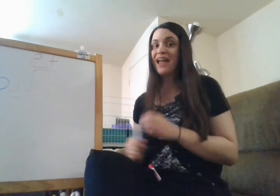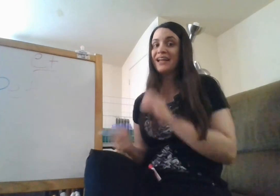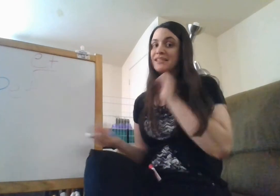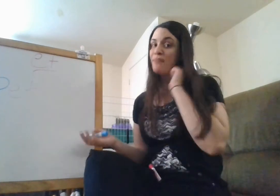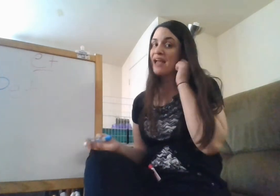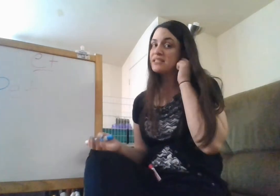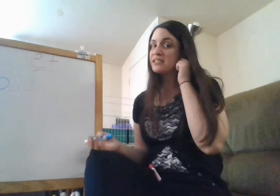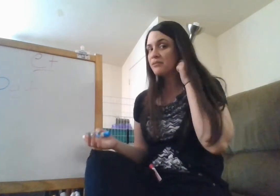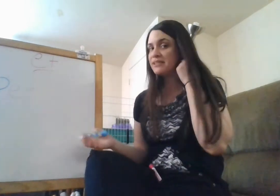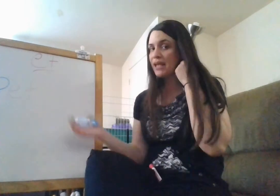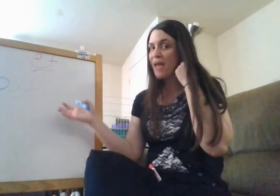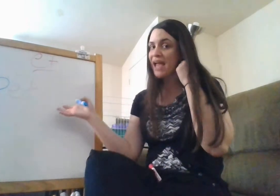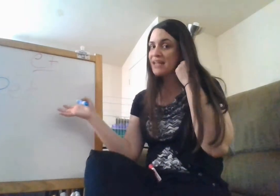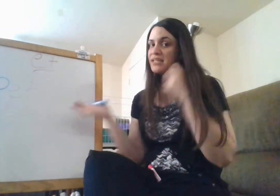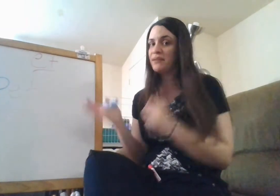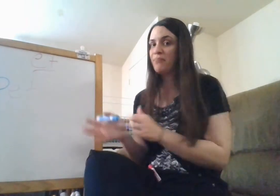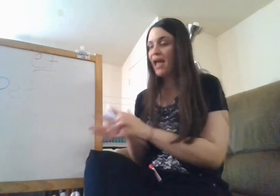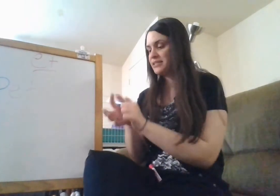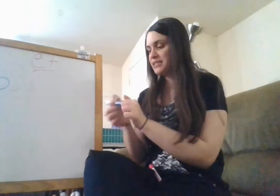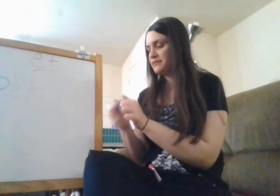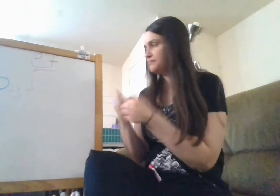is pet. Can we say pet? Pet.